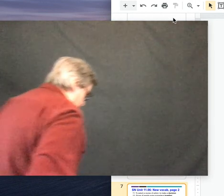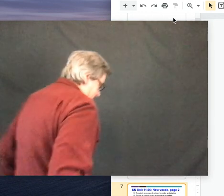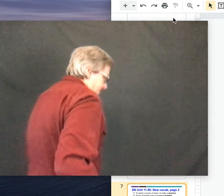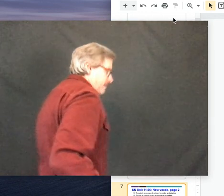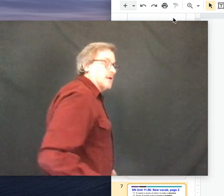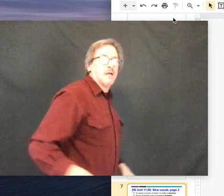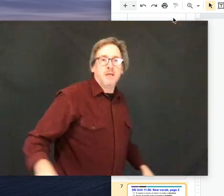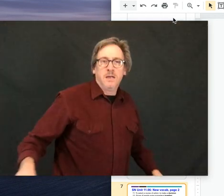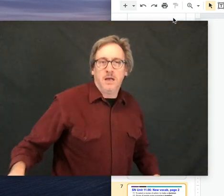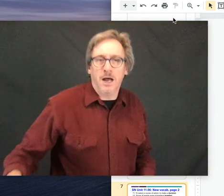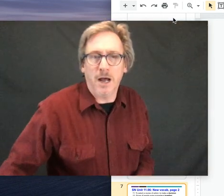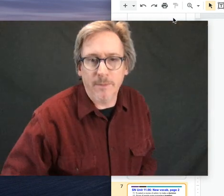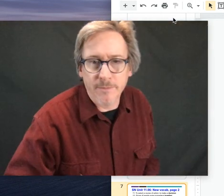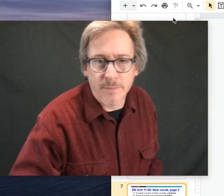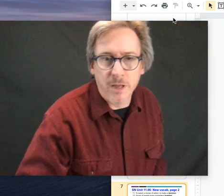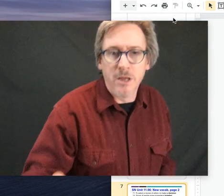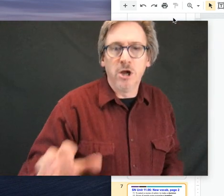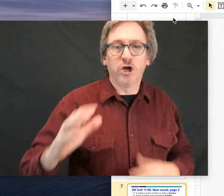Right.